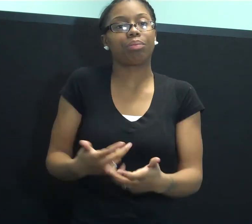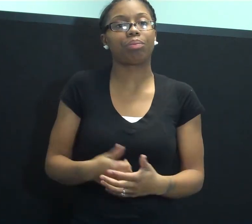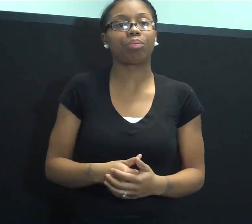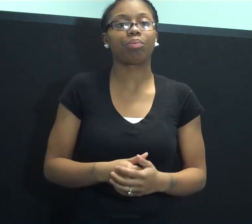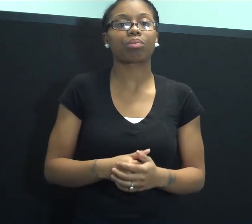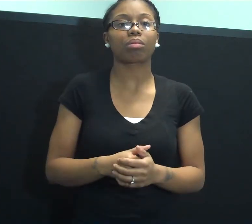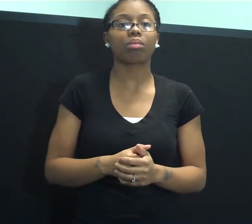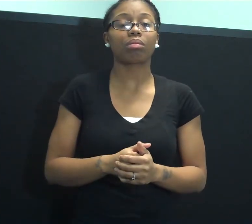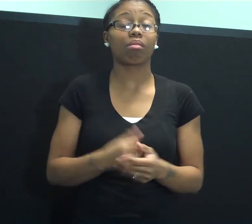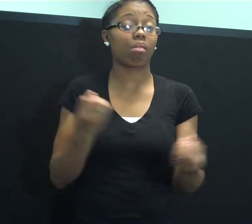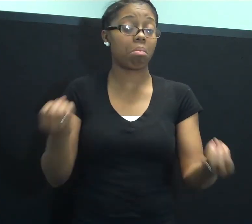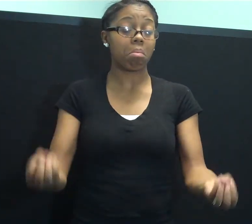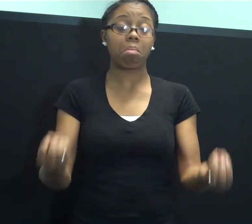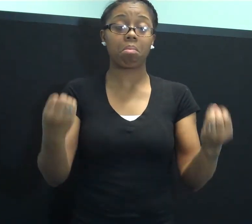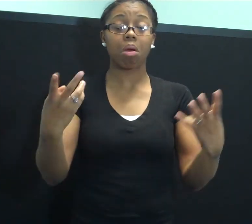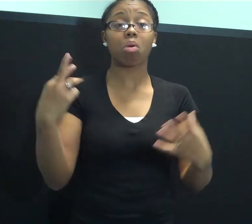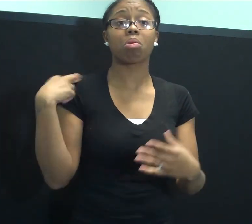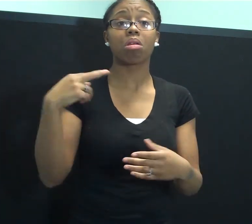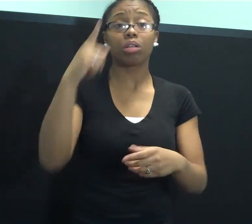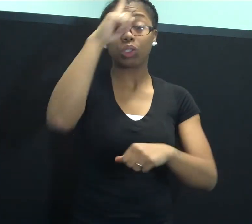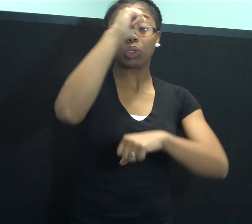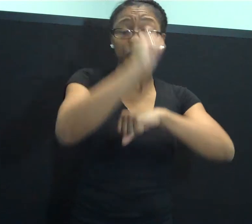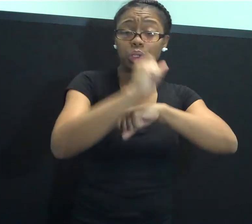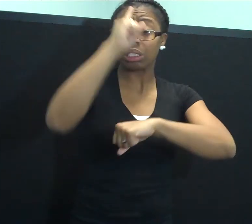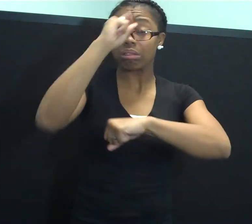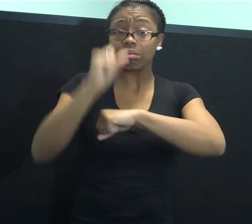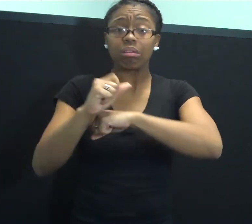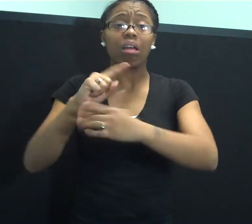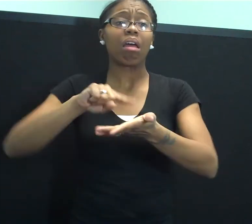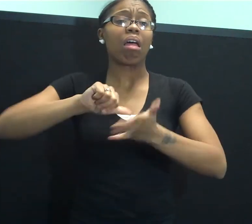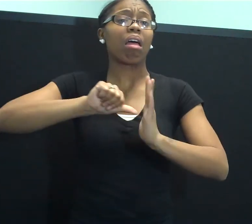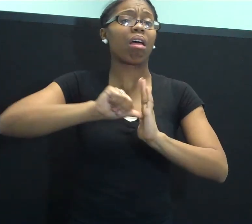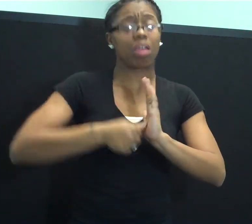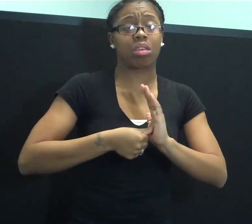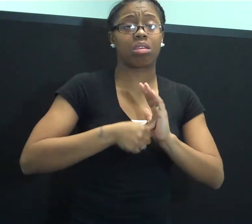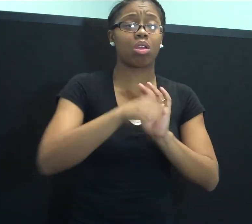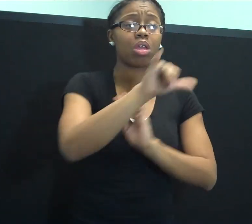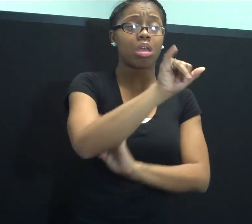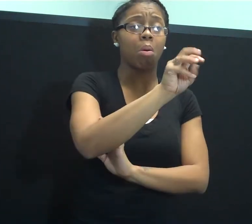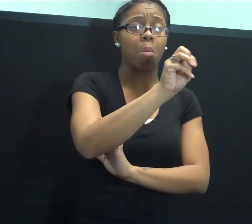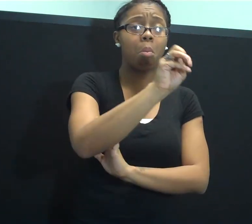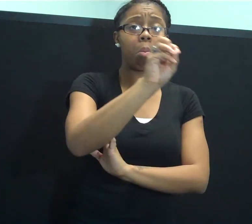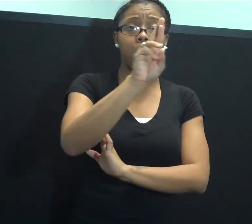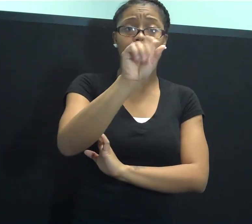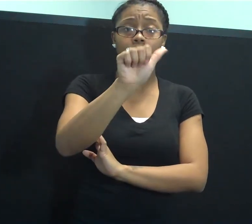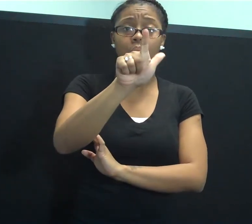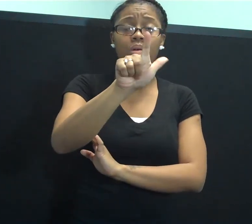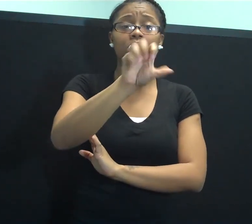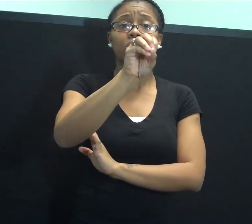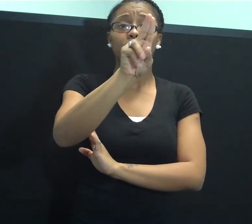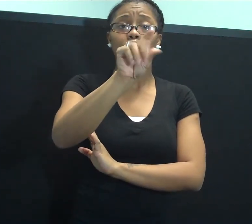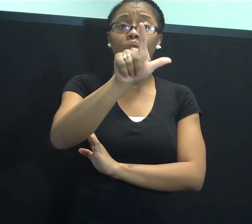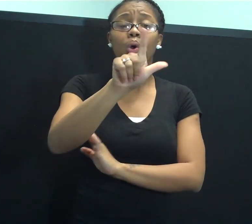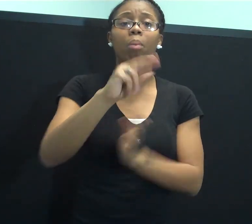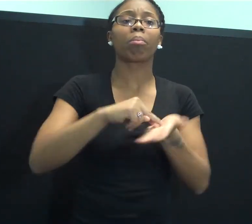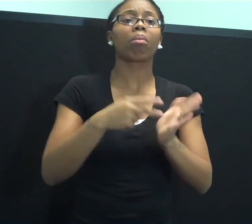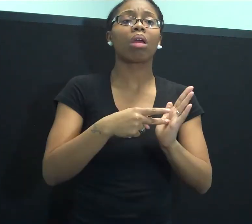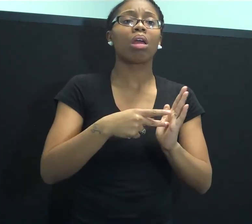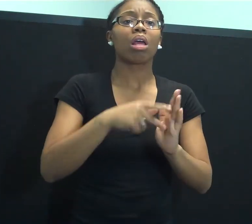Many religious traditions emphasize the importance of an immortal soul. If you've encountered, as part of this